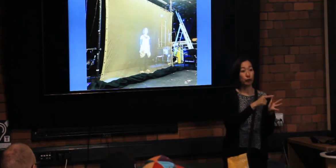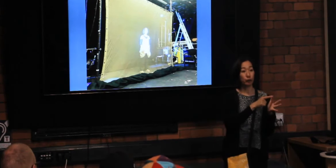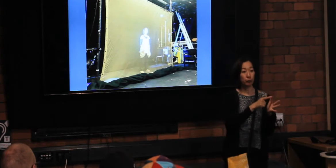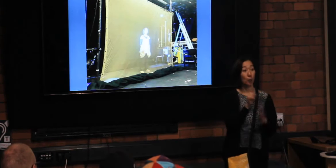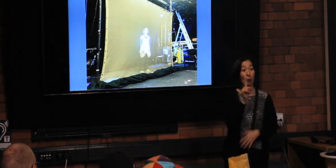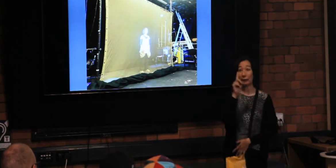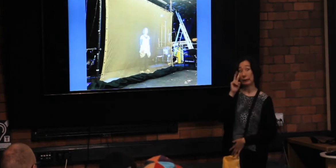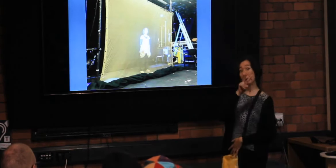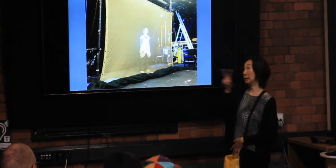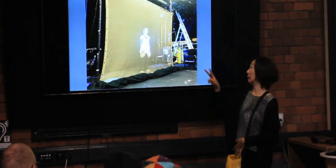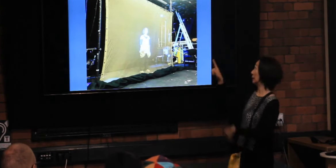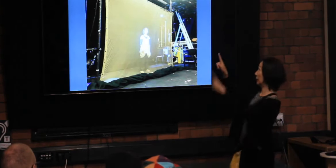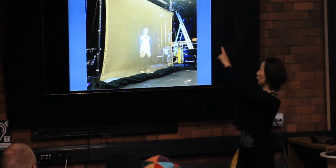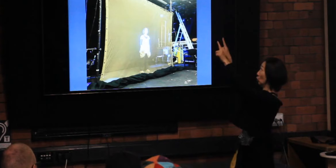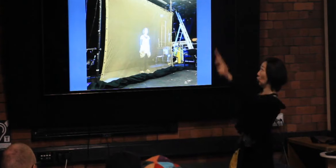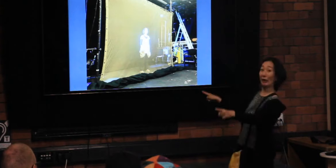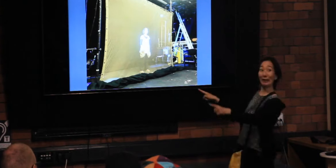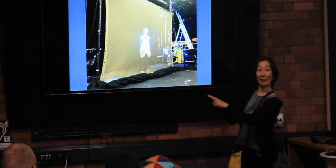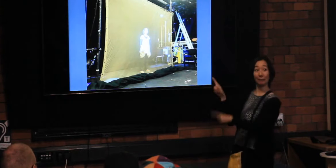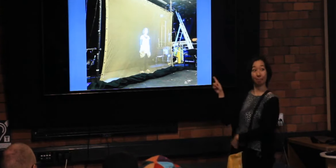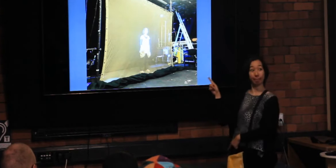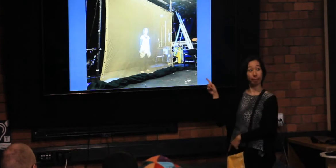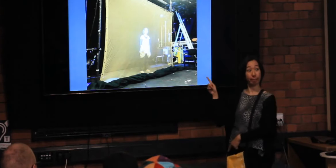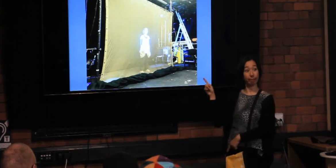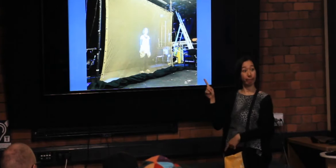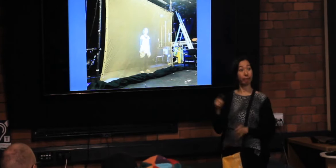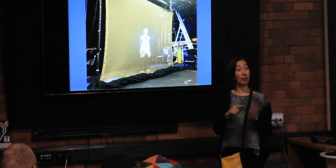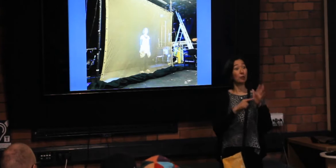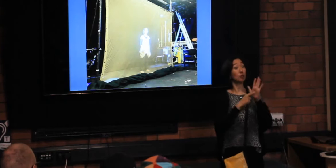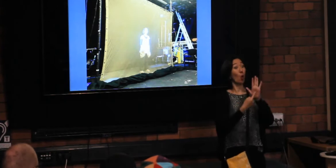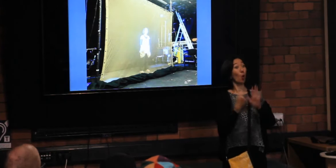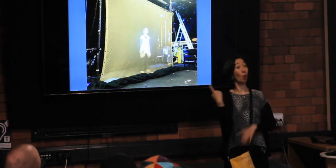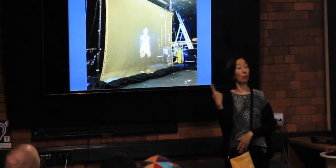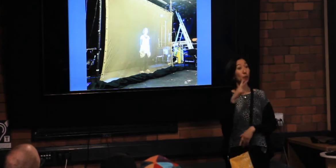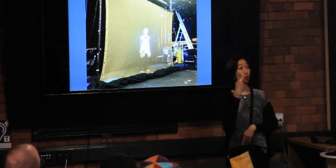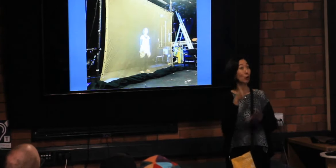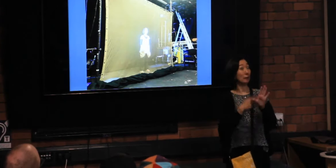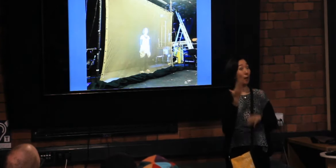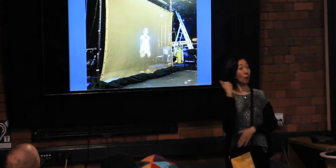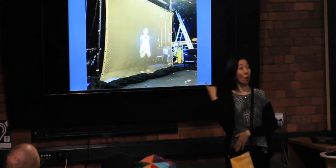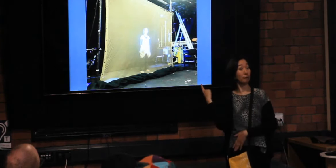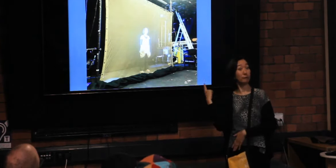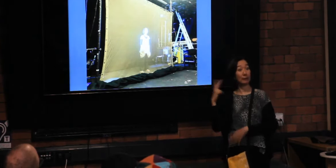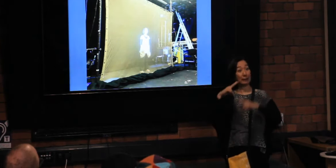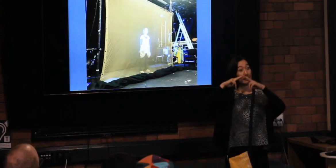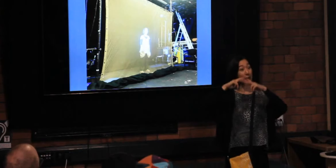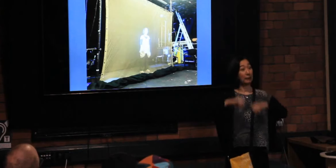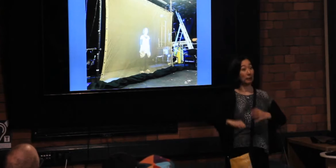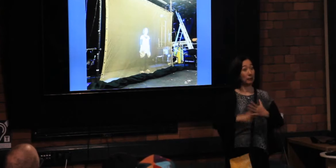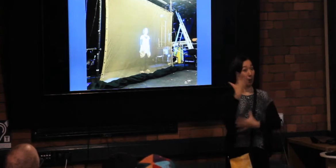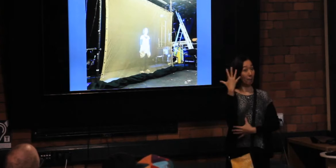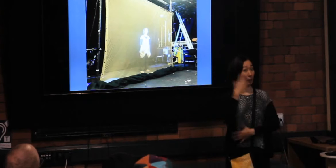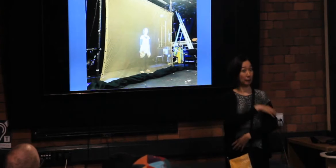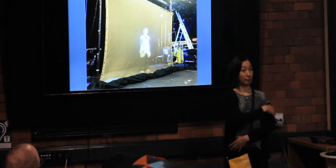the idea of incorporating something called a Holo-Gauze. If you see, this is what's being shown on the screen. This was 2